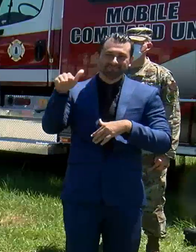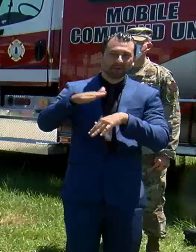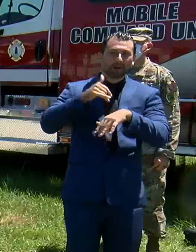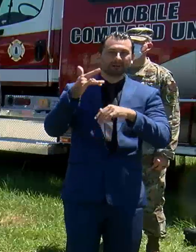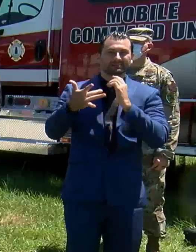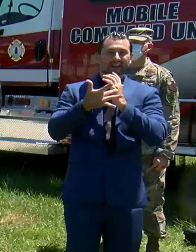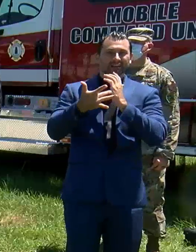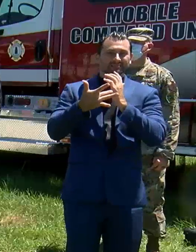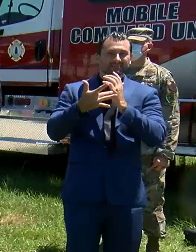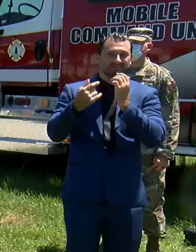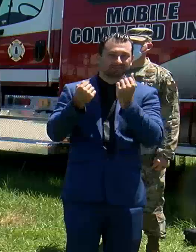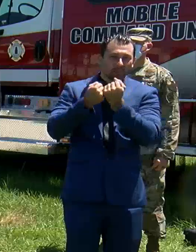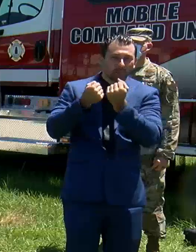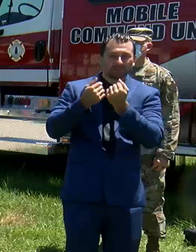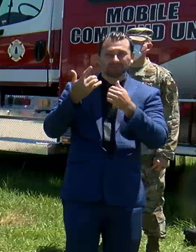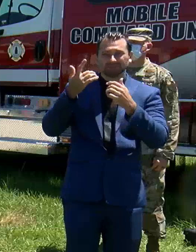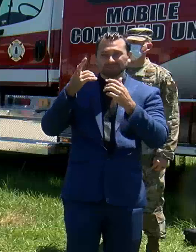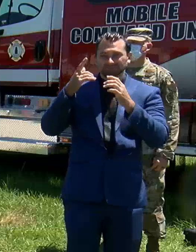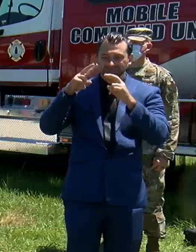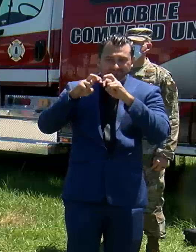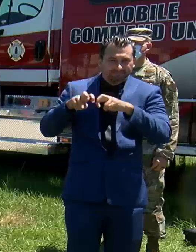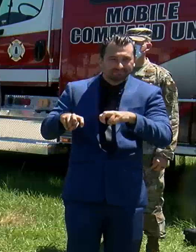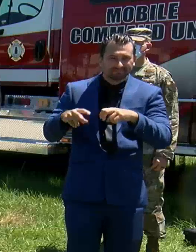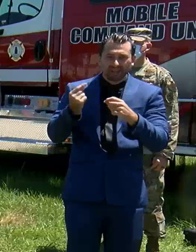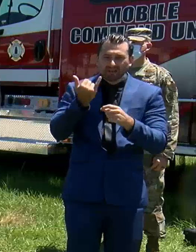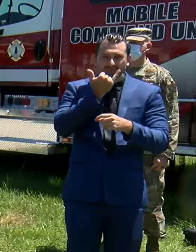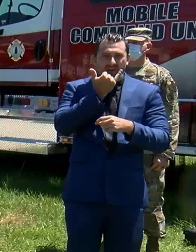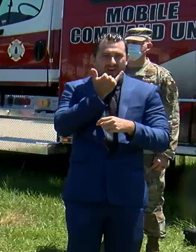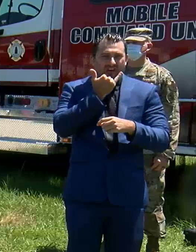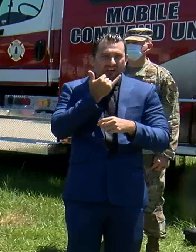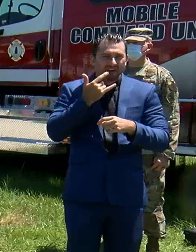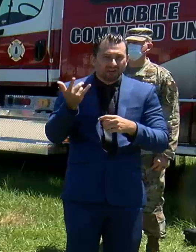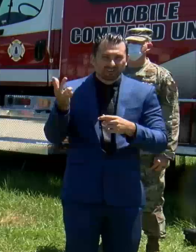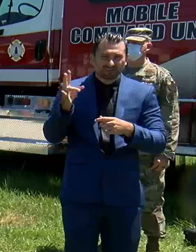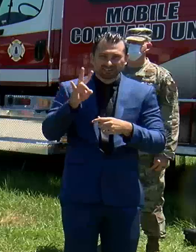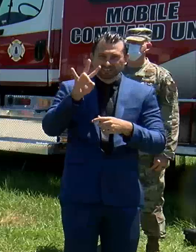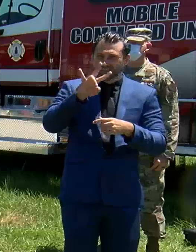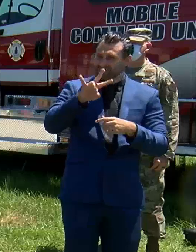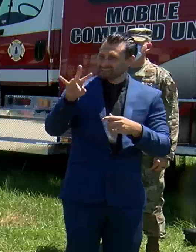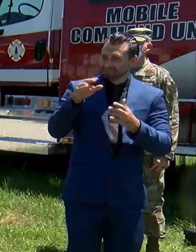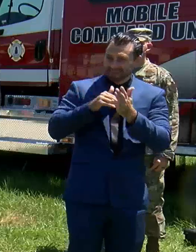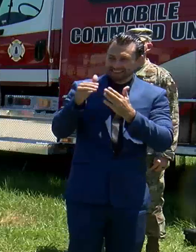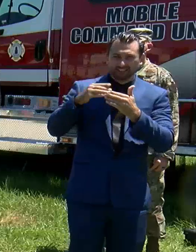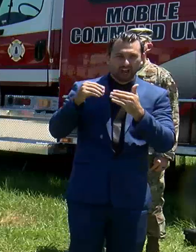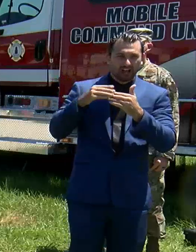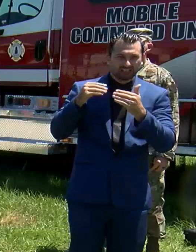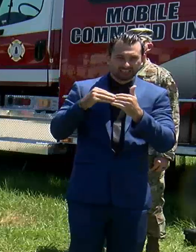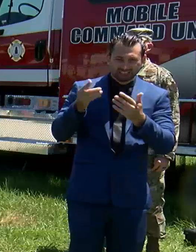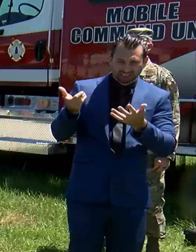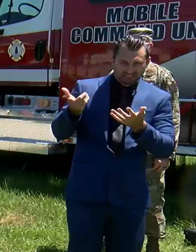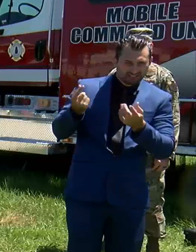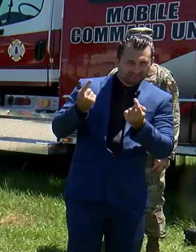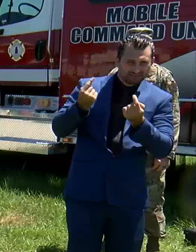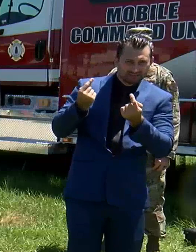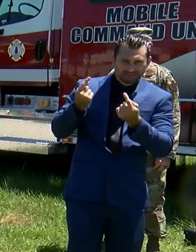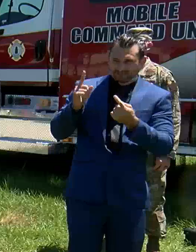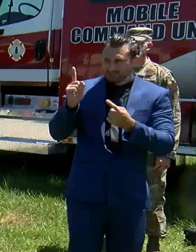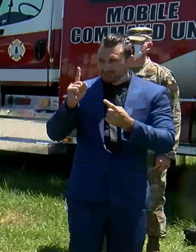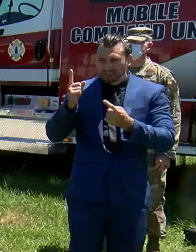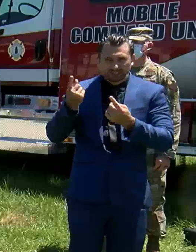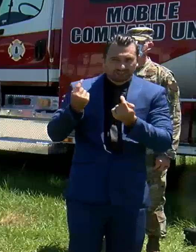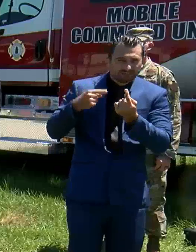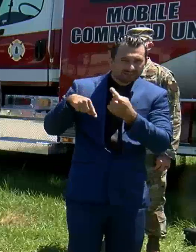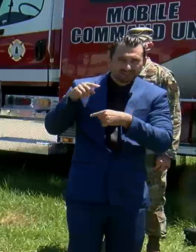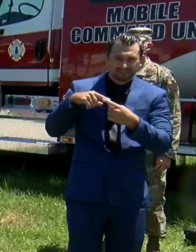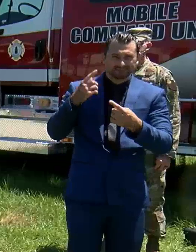this thing. It ended up being $77 million. The engineers I talked to said, look, for that type of money, this thing just didn't fit the